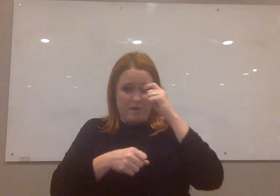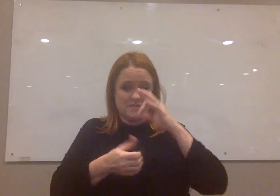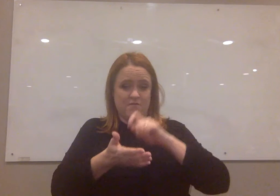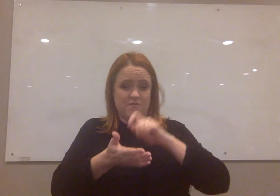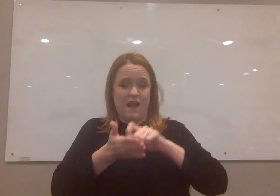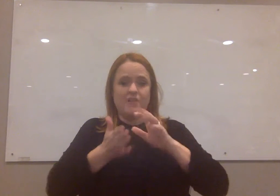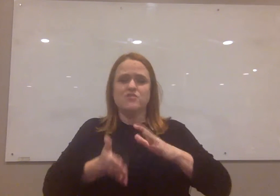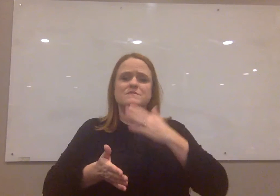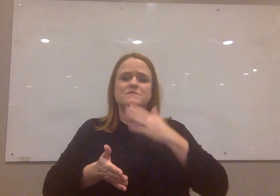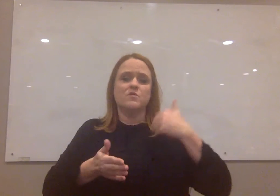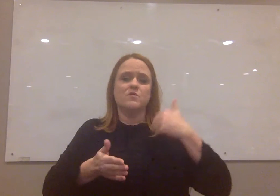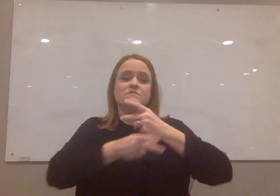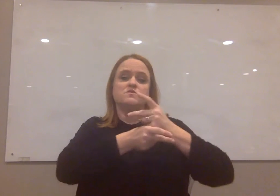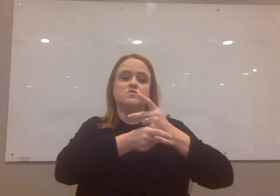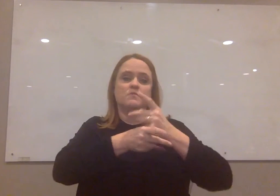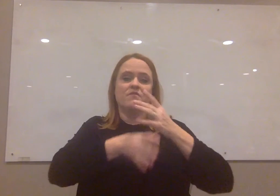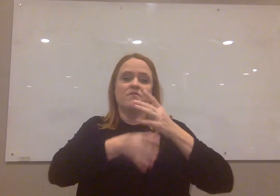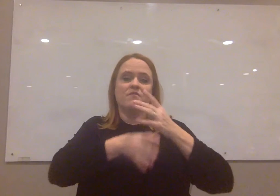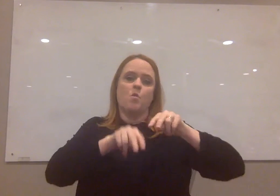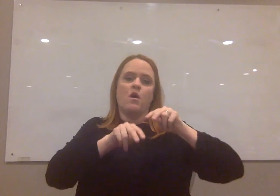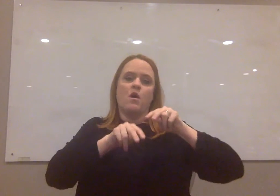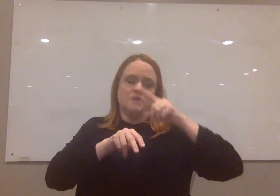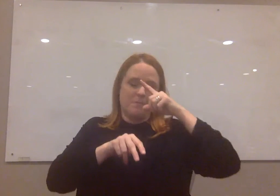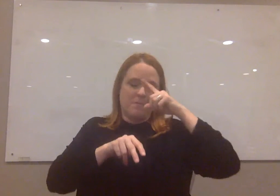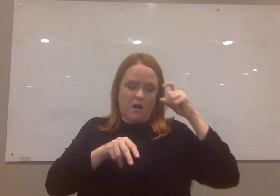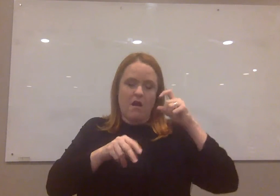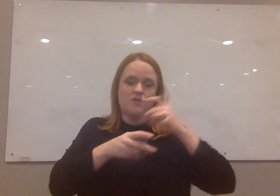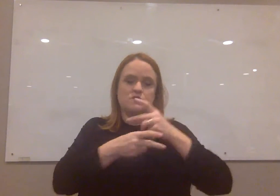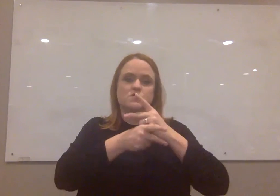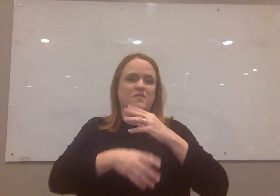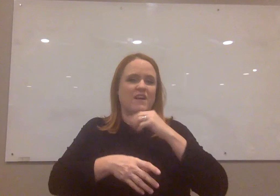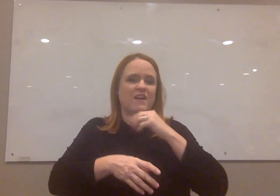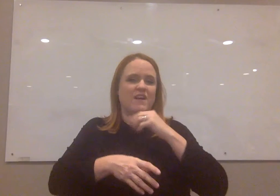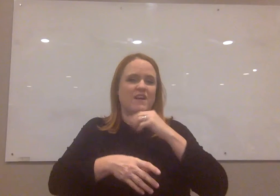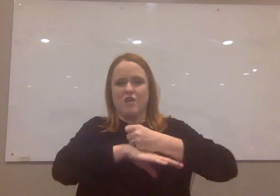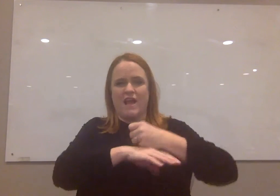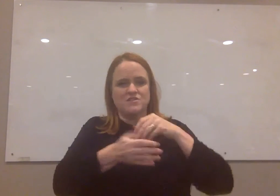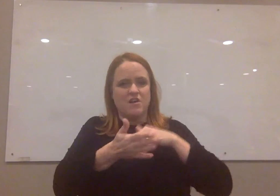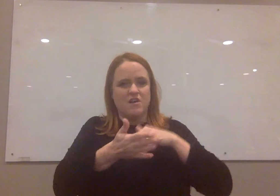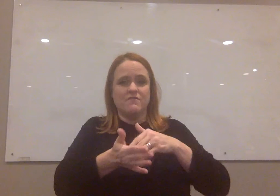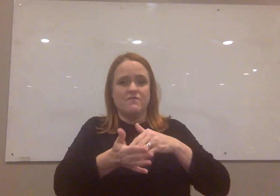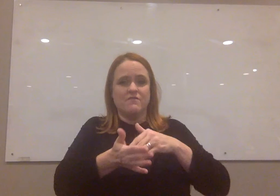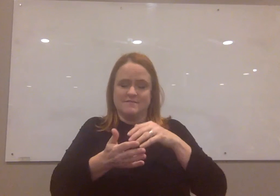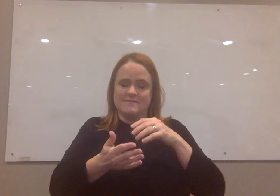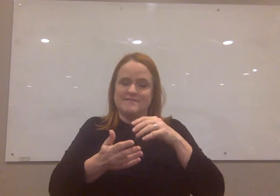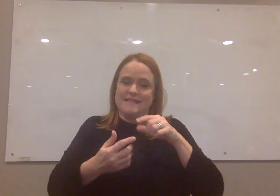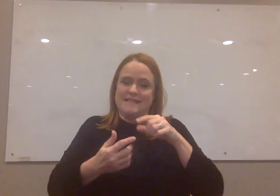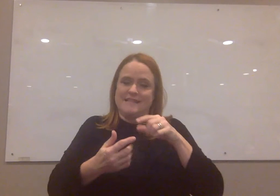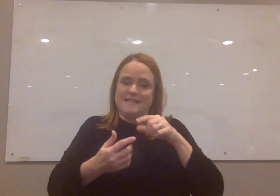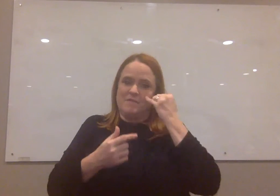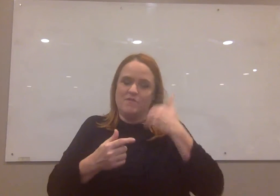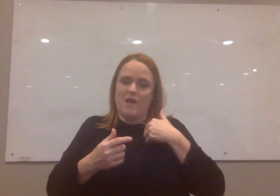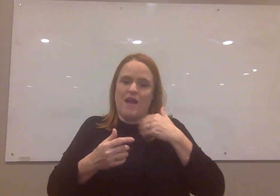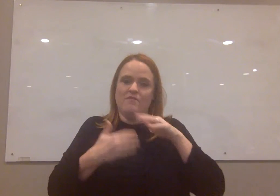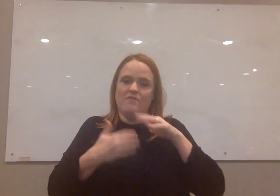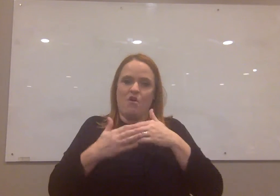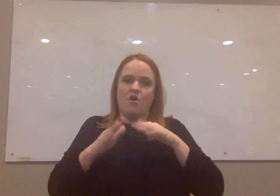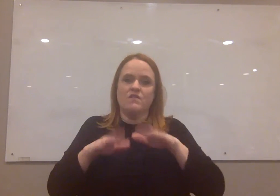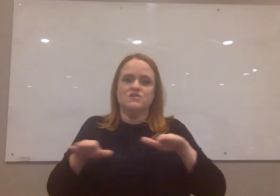because the supervisor shouldn't crash that often. Unless, like I said, you accidentally have all the children restart a lot. It seems like